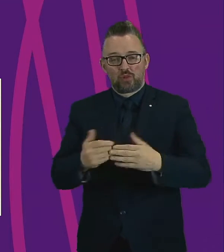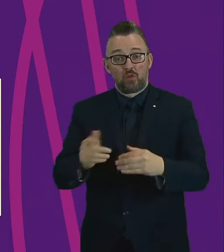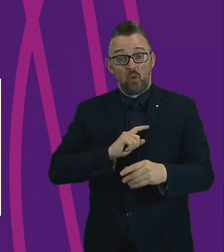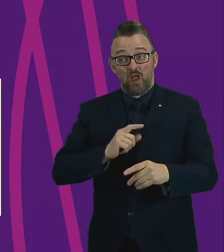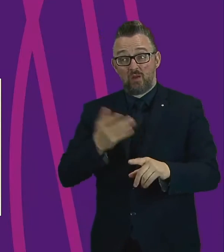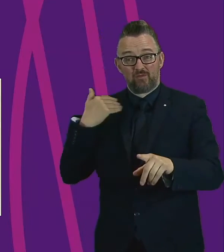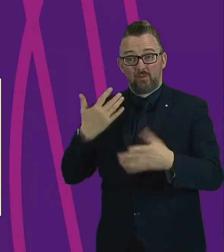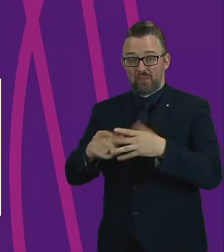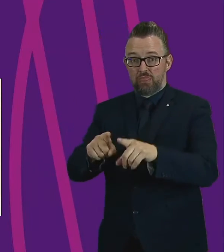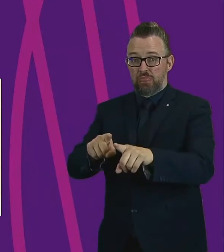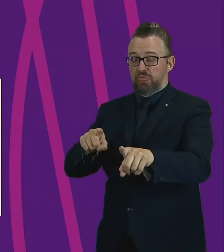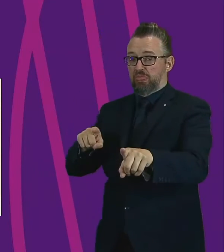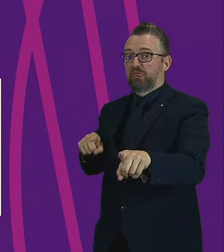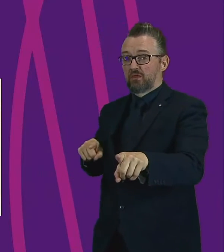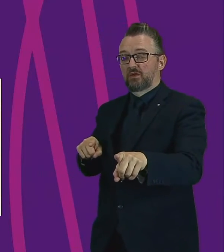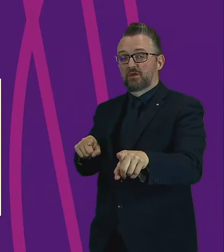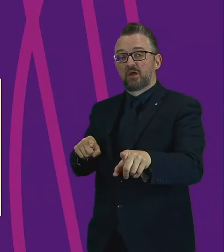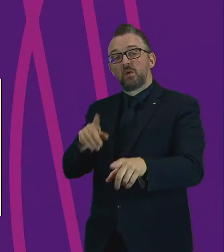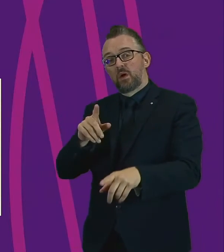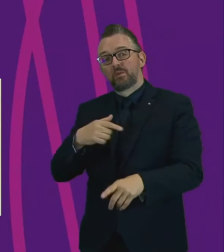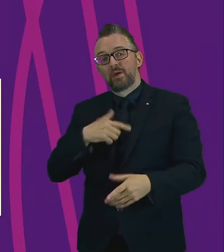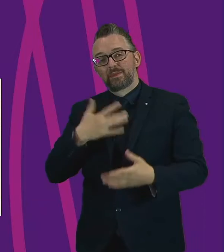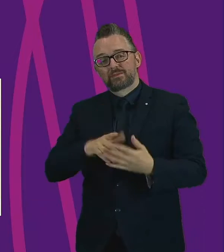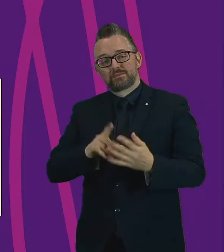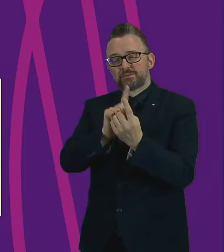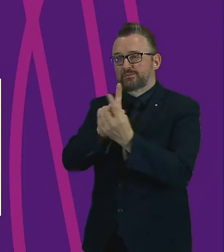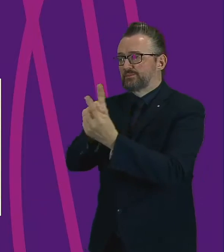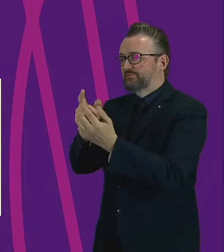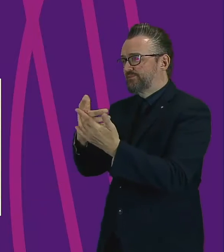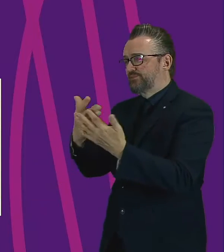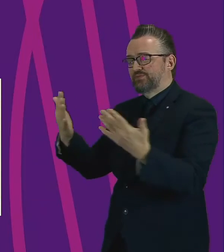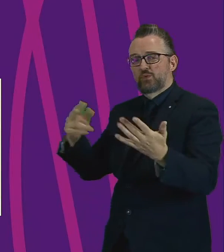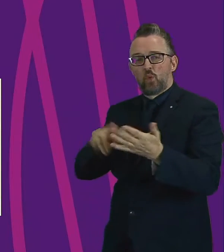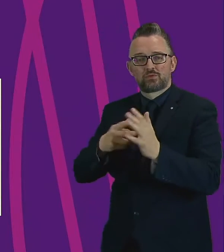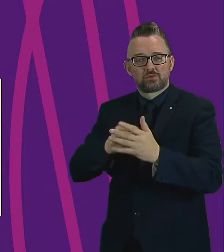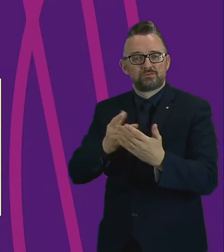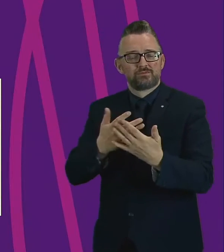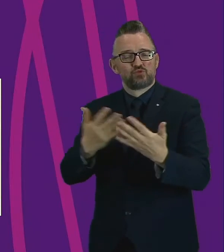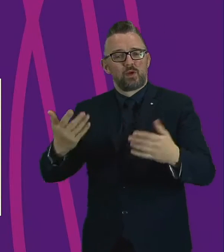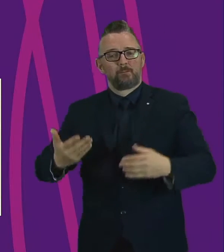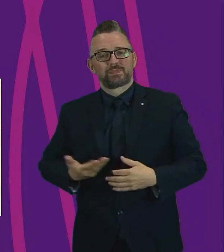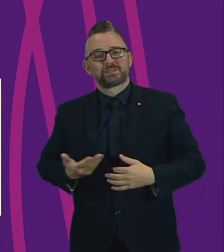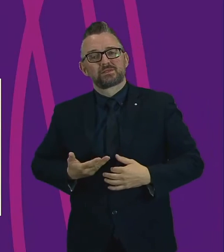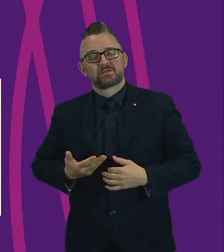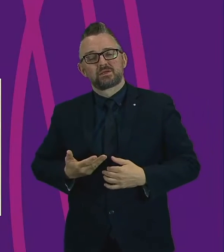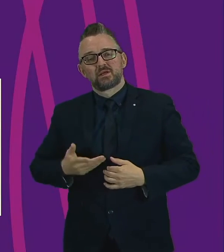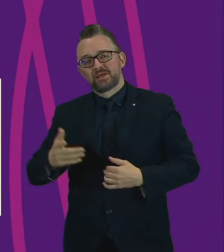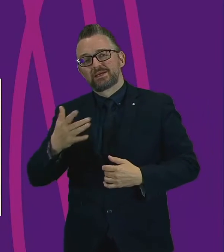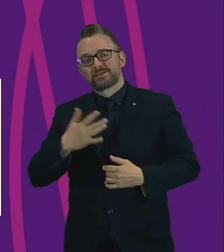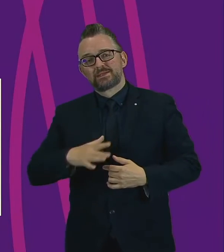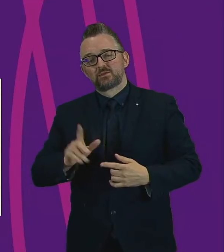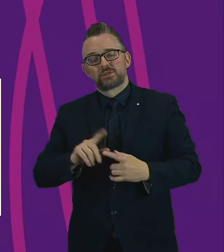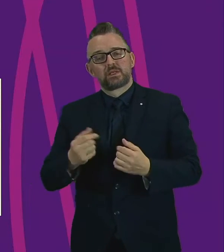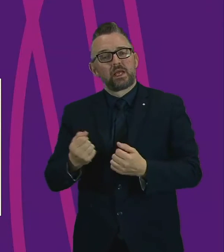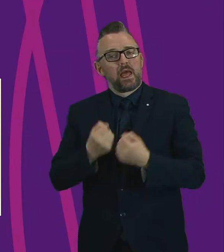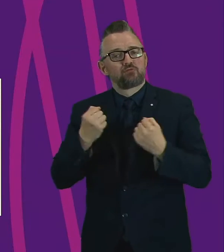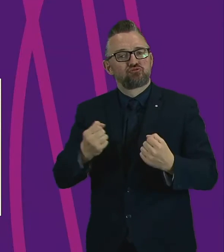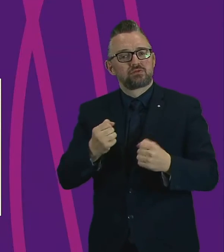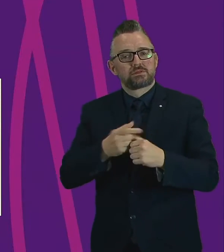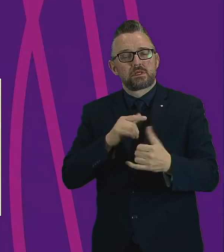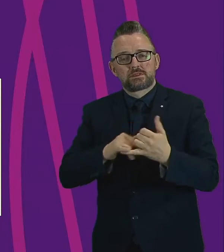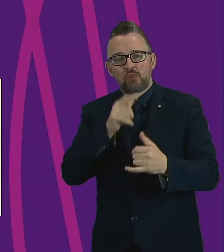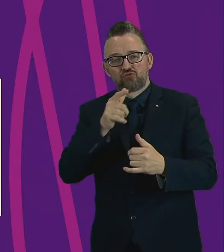virus. And I have met with many organisations and businesses over the years who have advocated the need for improved energy efficiency. And the